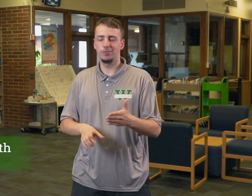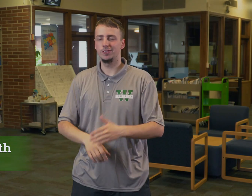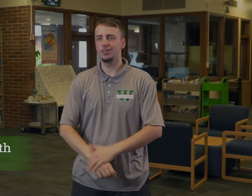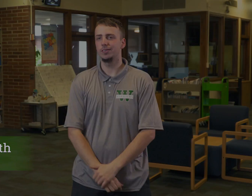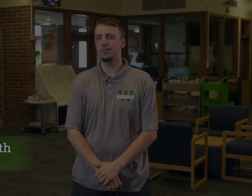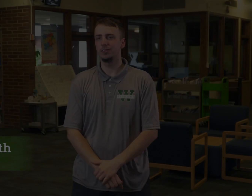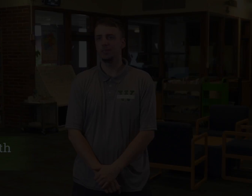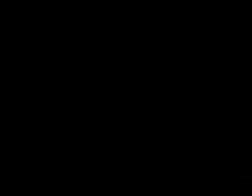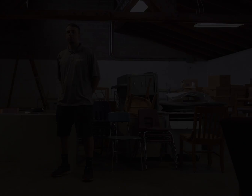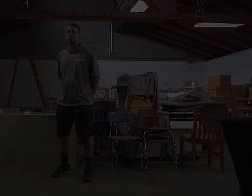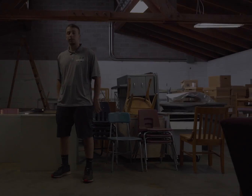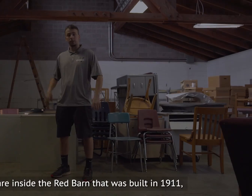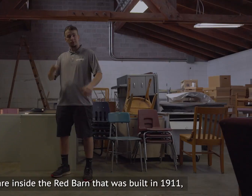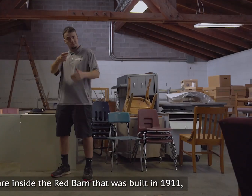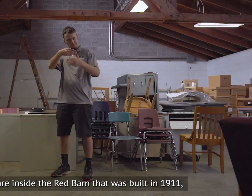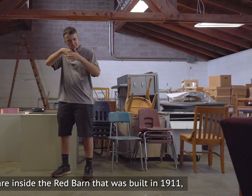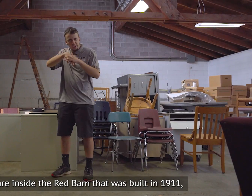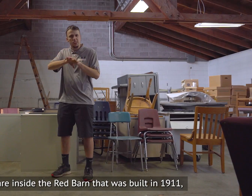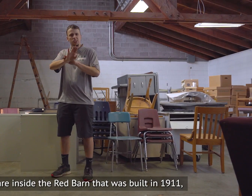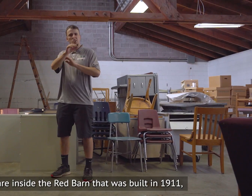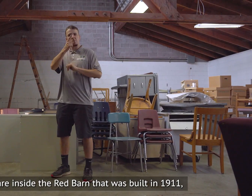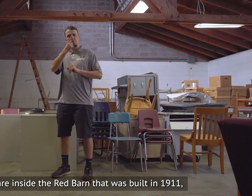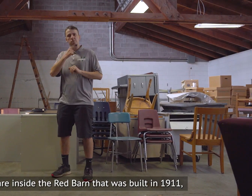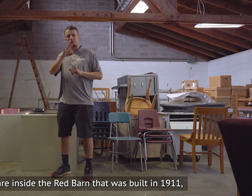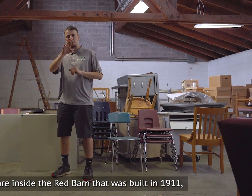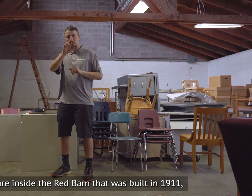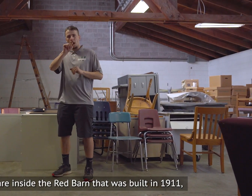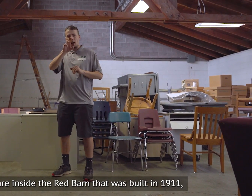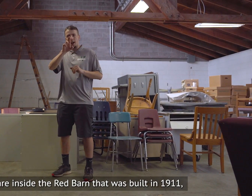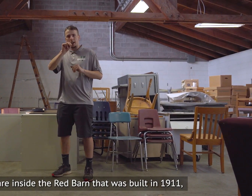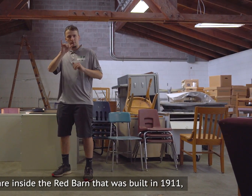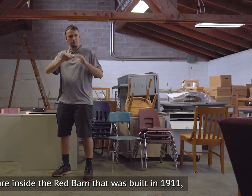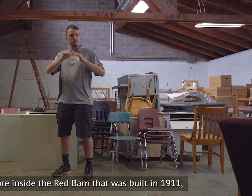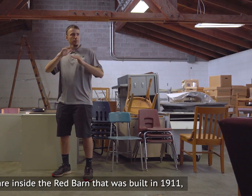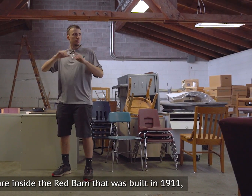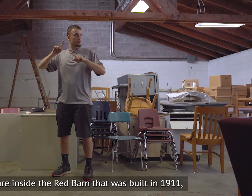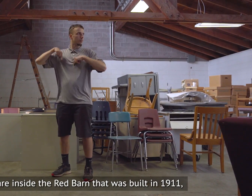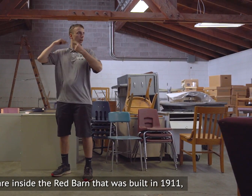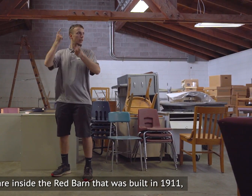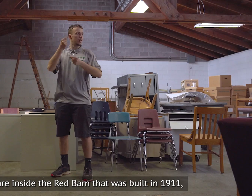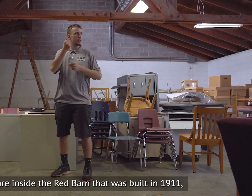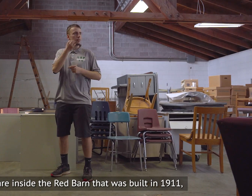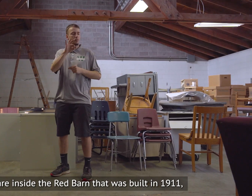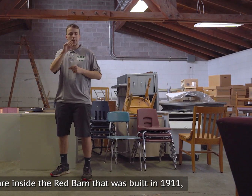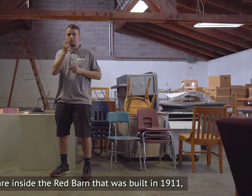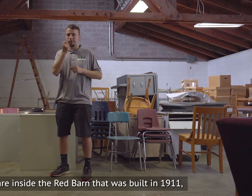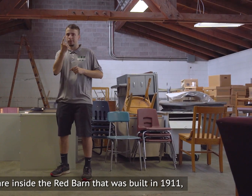history. Here we are inside the Red Barn that was built in 1911.